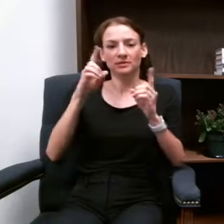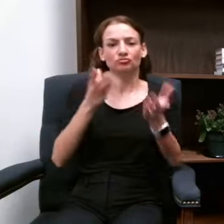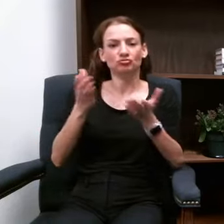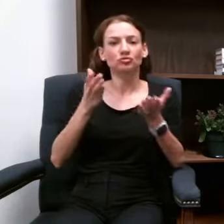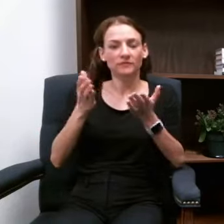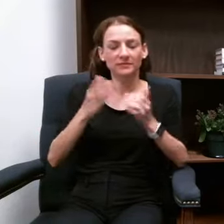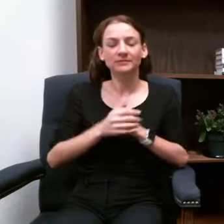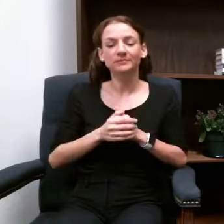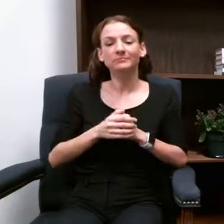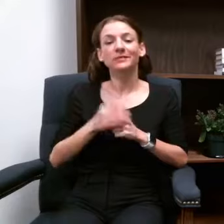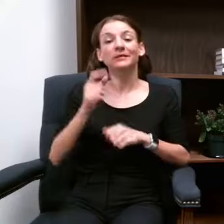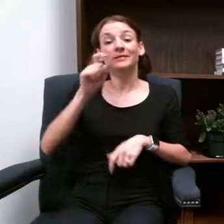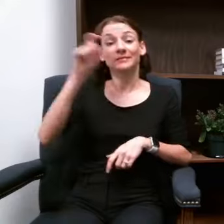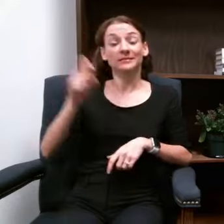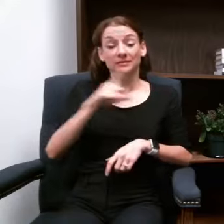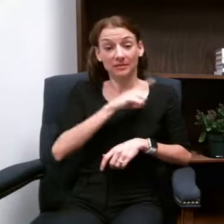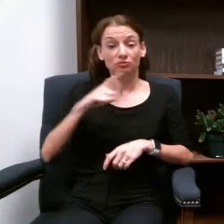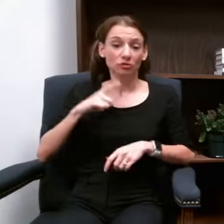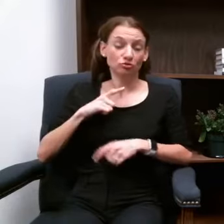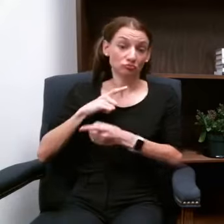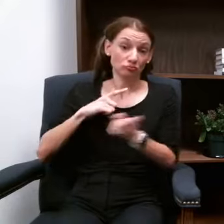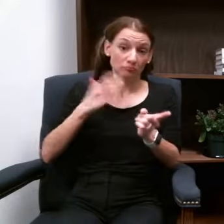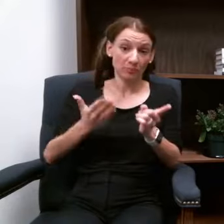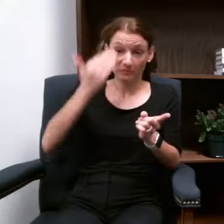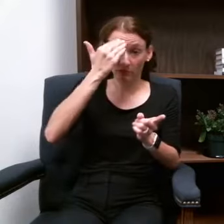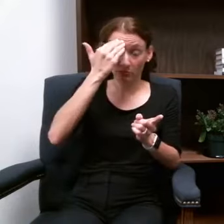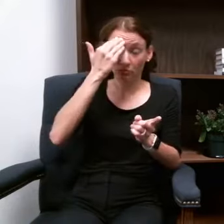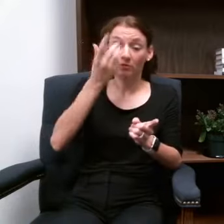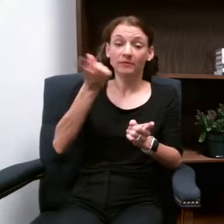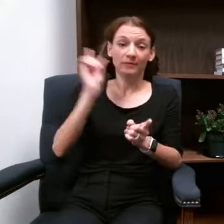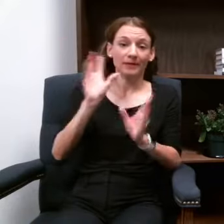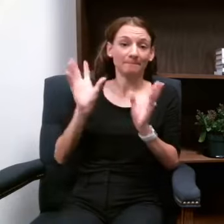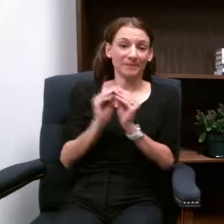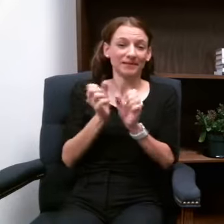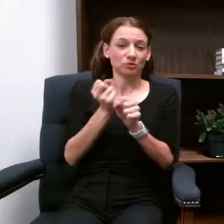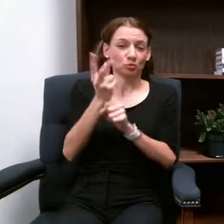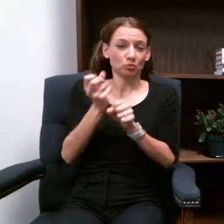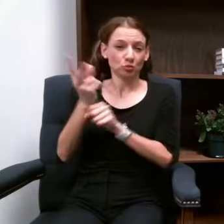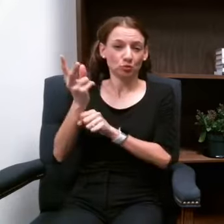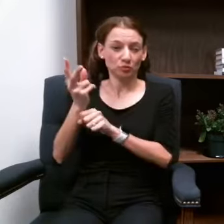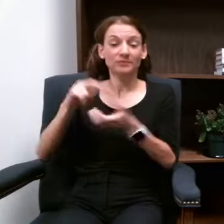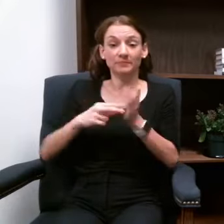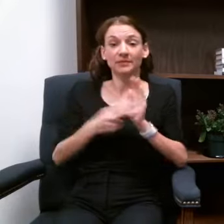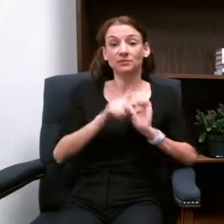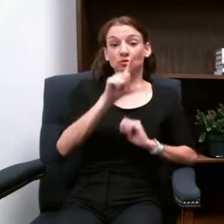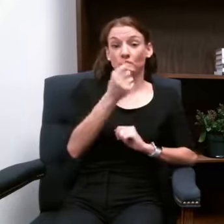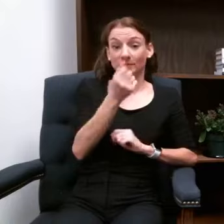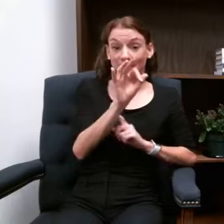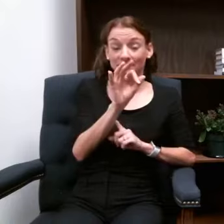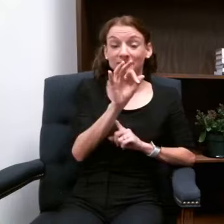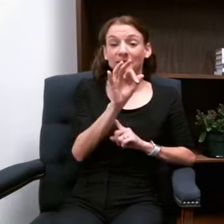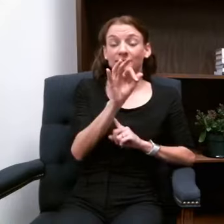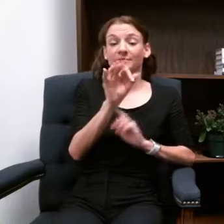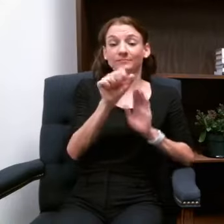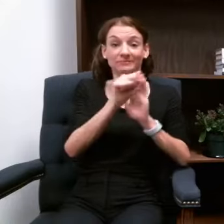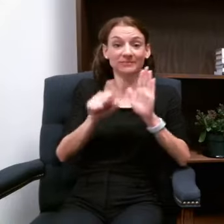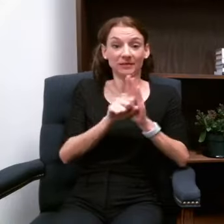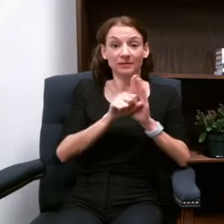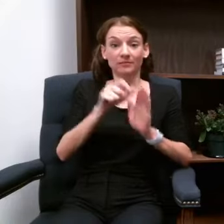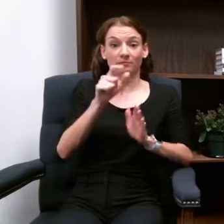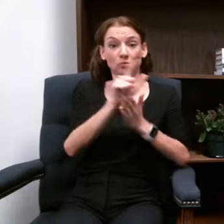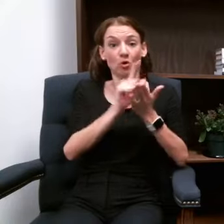In the Texas legislature, as you may know, they meet every other year. So in 2019, state lawmakers were here